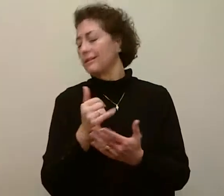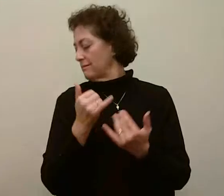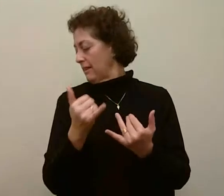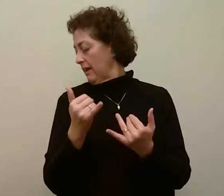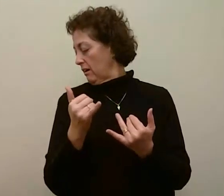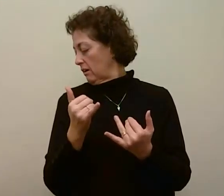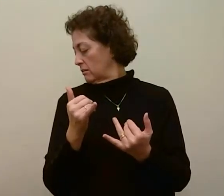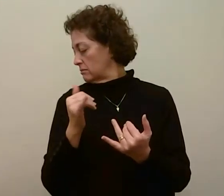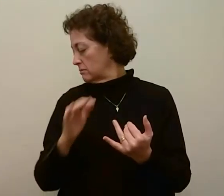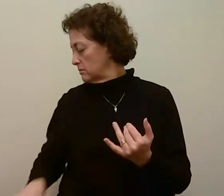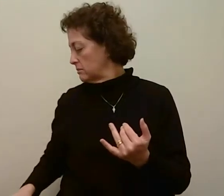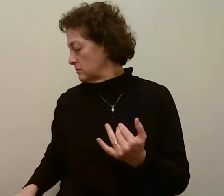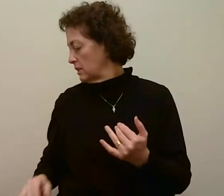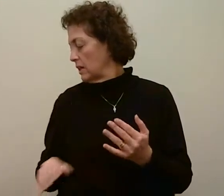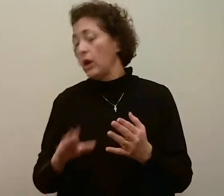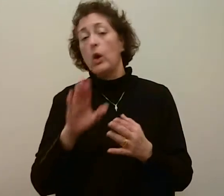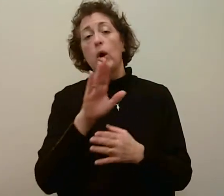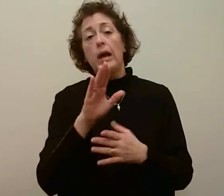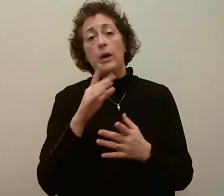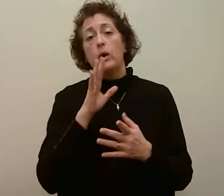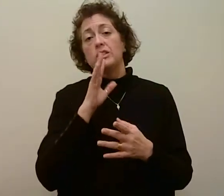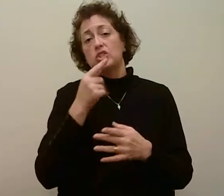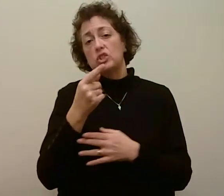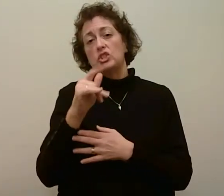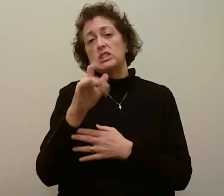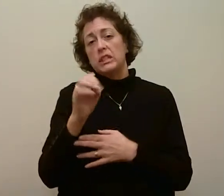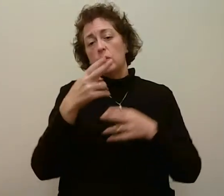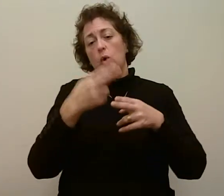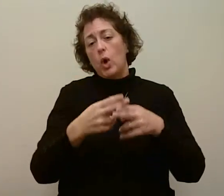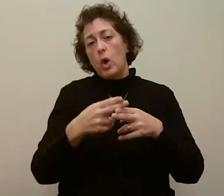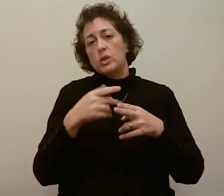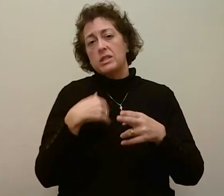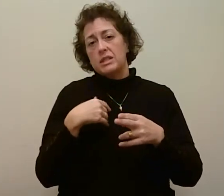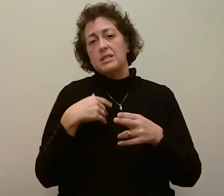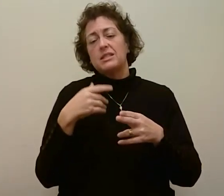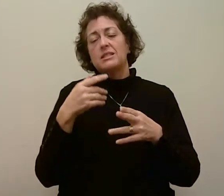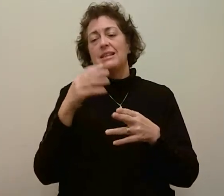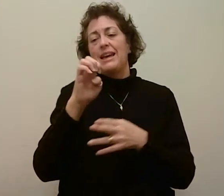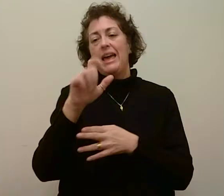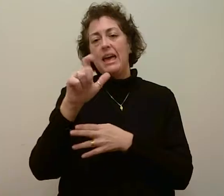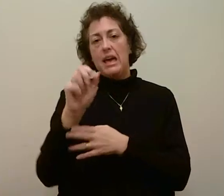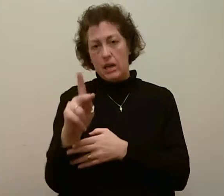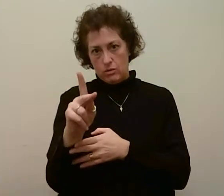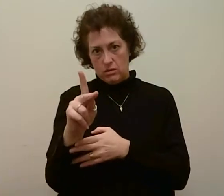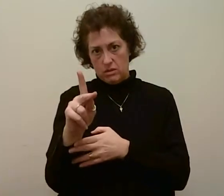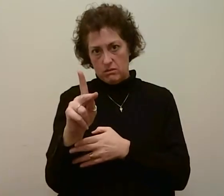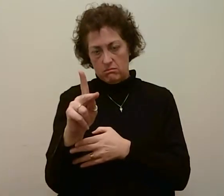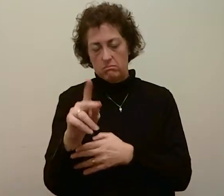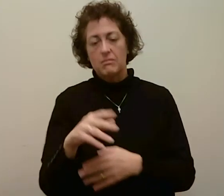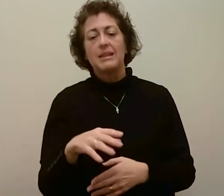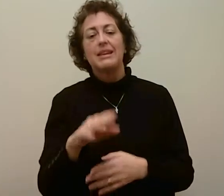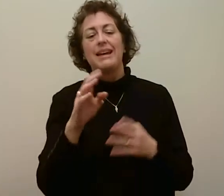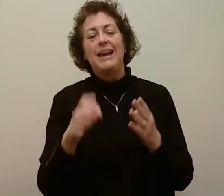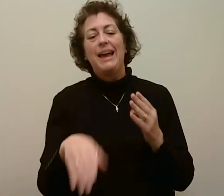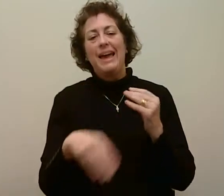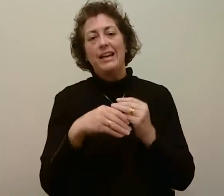topic-based, or it can be culturally based, or it could be a combination of both. Now, one caveat here is that too much ELK